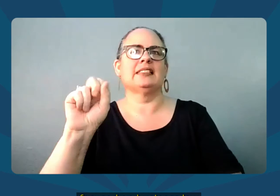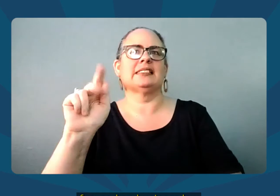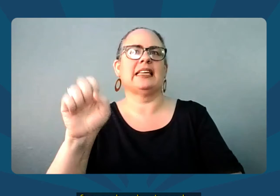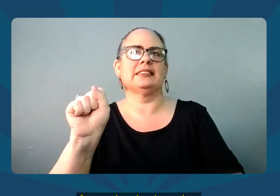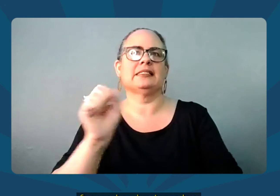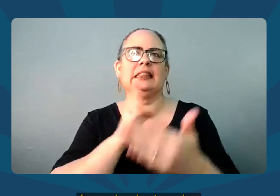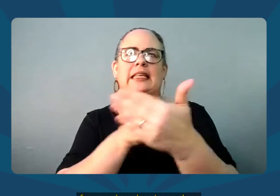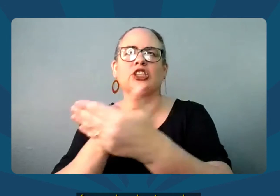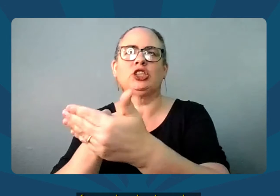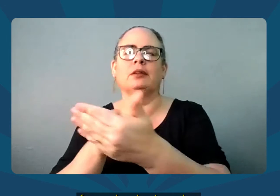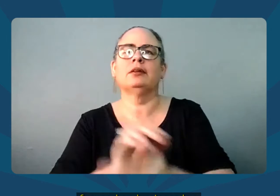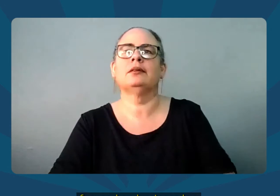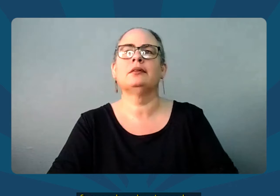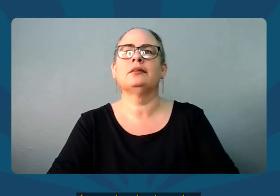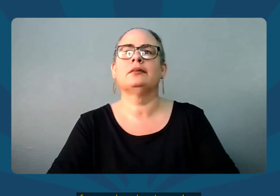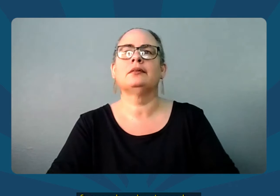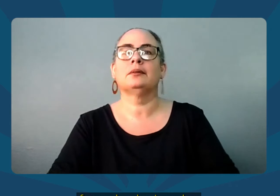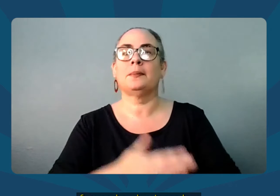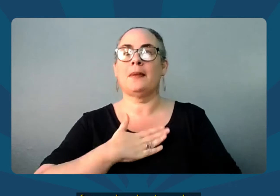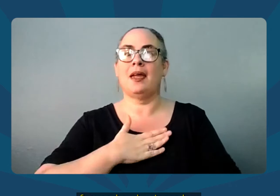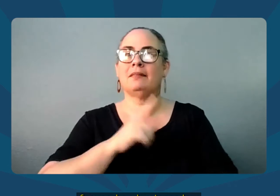and high-stakes litigation.